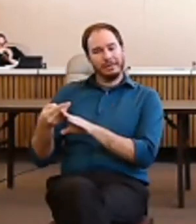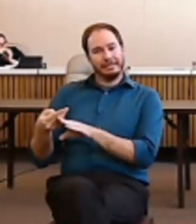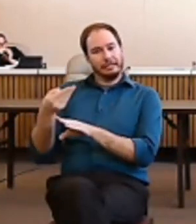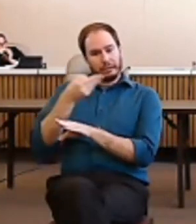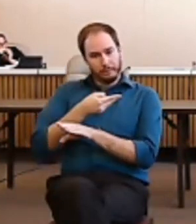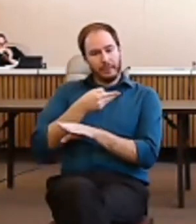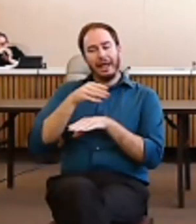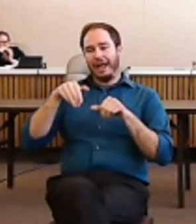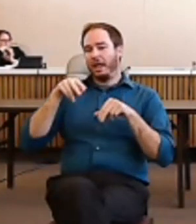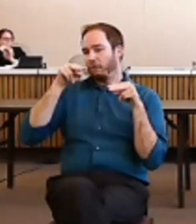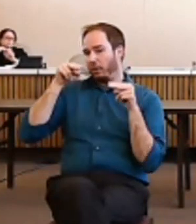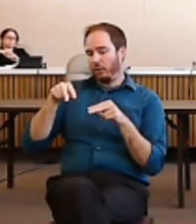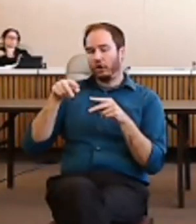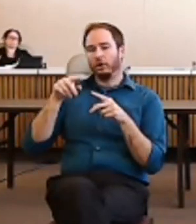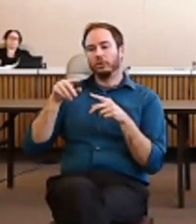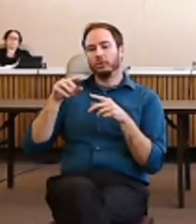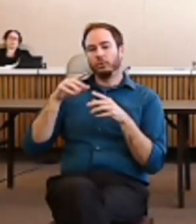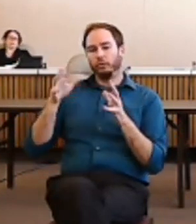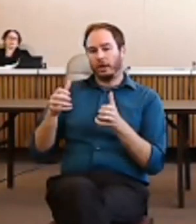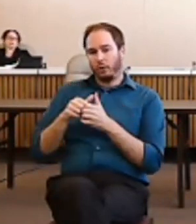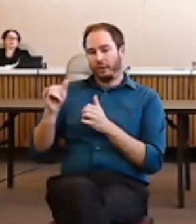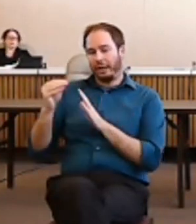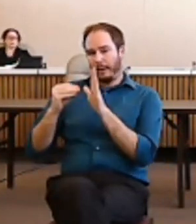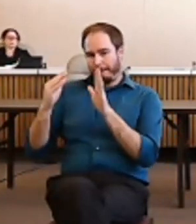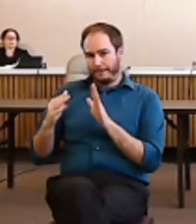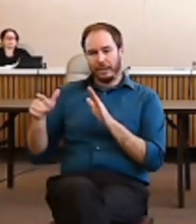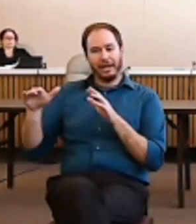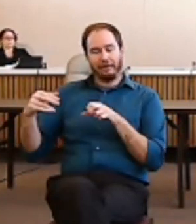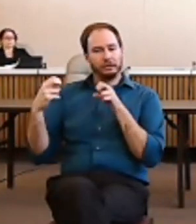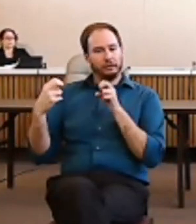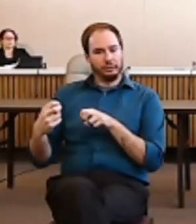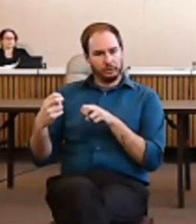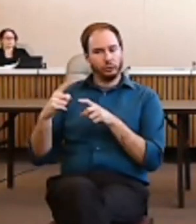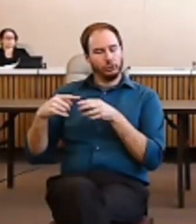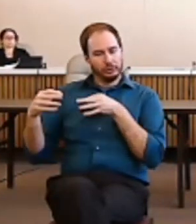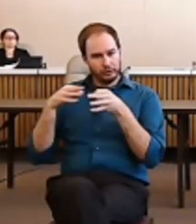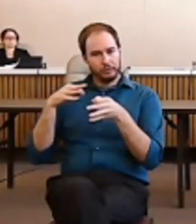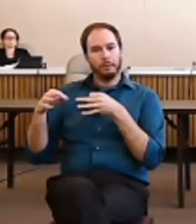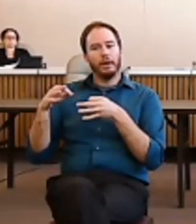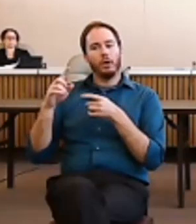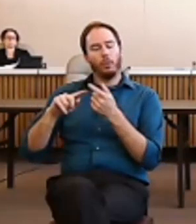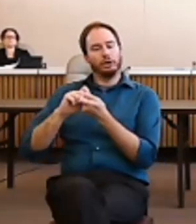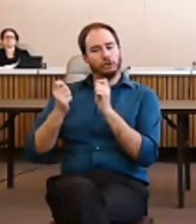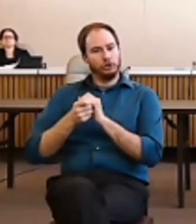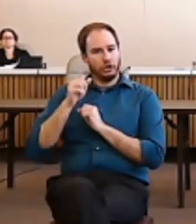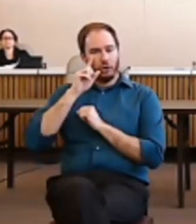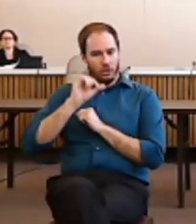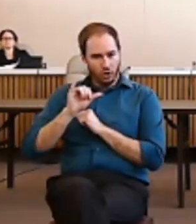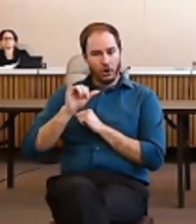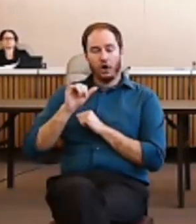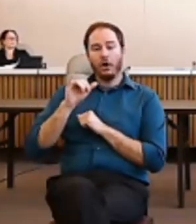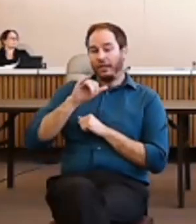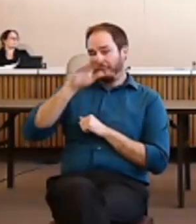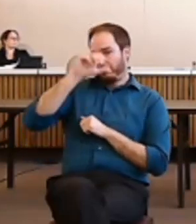hasn't had a chance to talk to the applicant. The applicant hasn't had a chance to essentially talk to the fire marshal and explain the changes that were made he was not